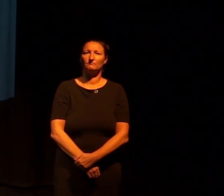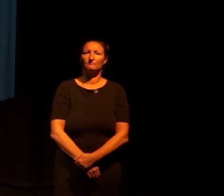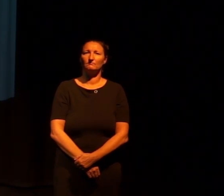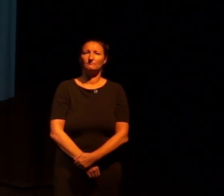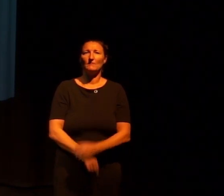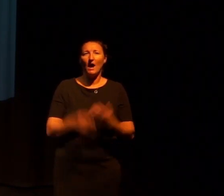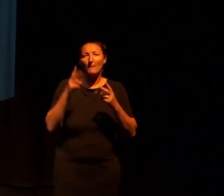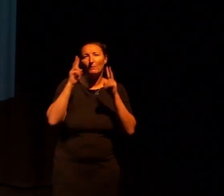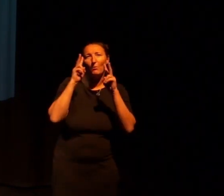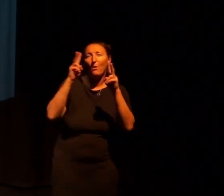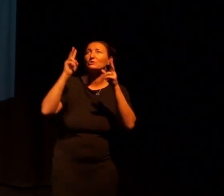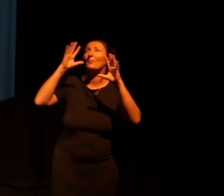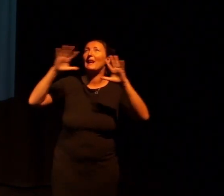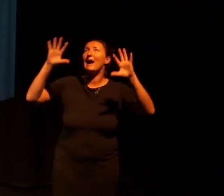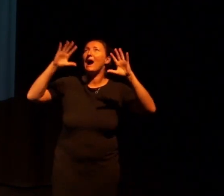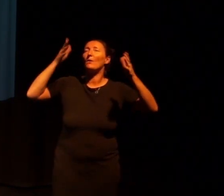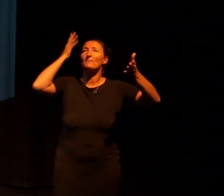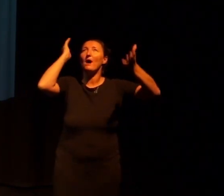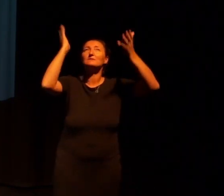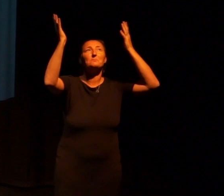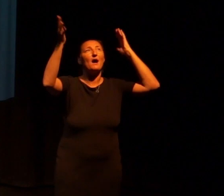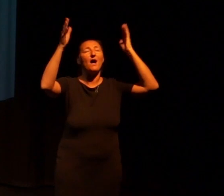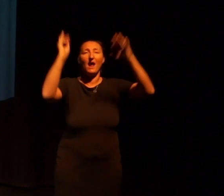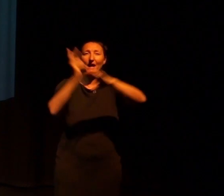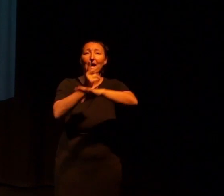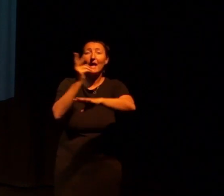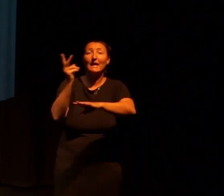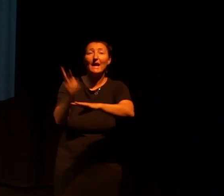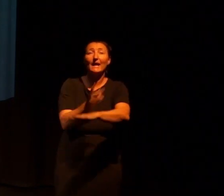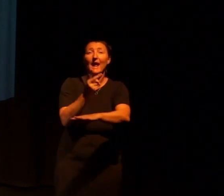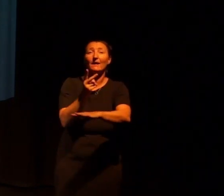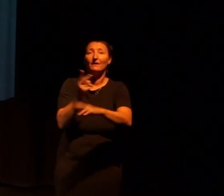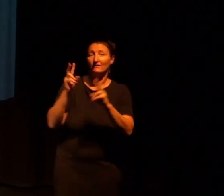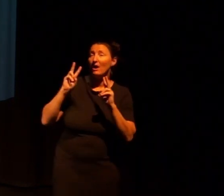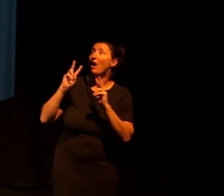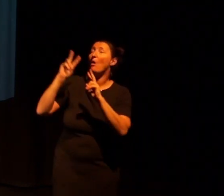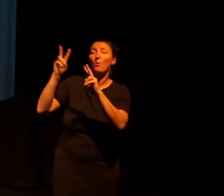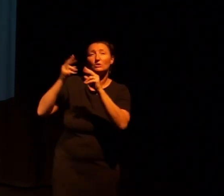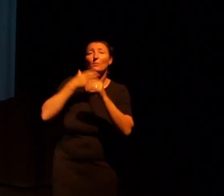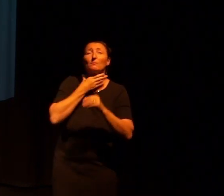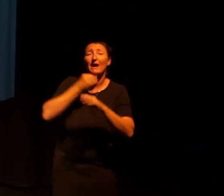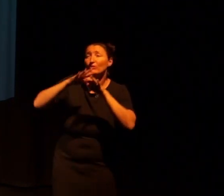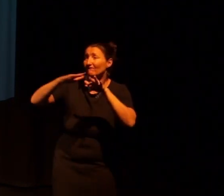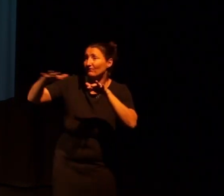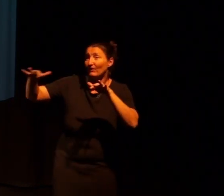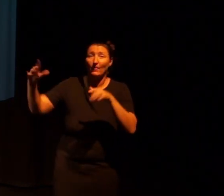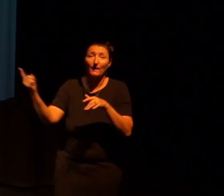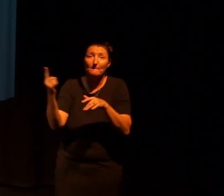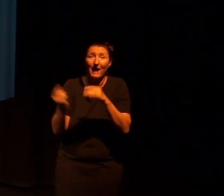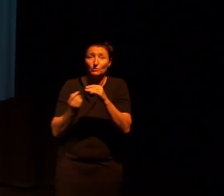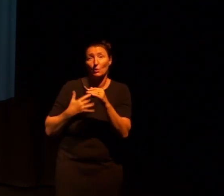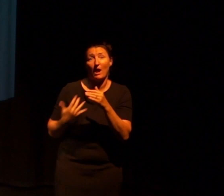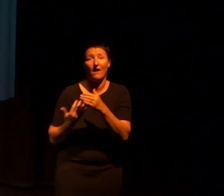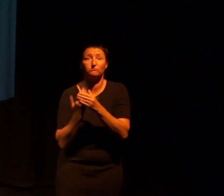I watch the clouds pass by again and again. I watch the barren fields crawl back to life